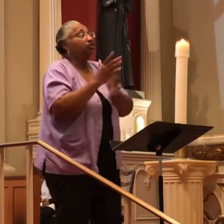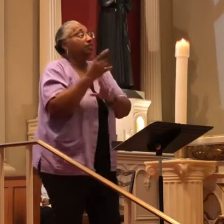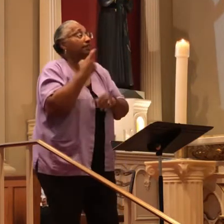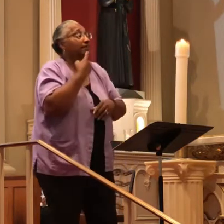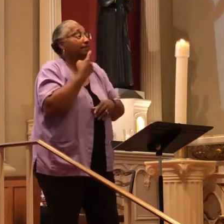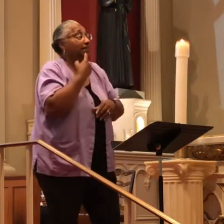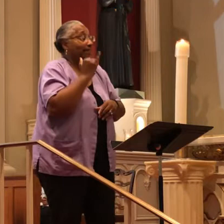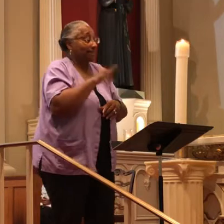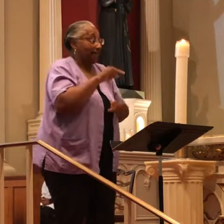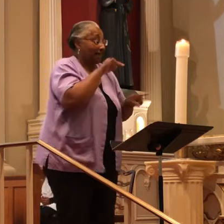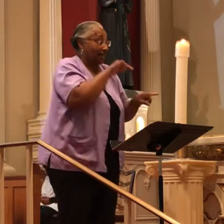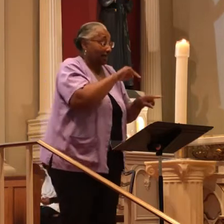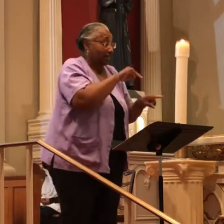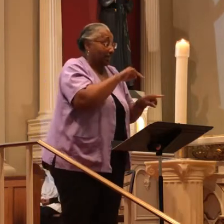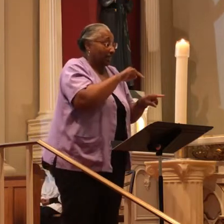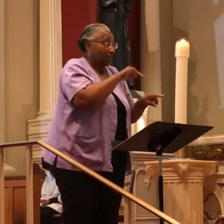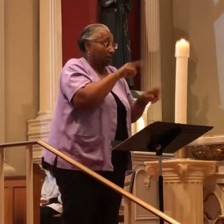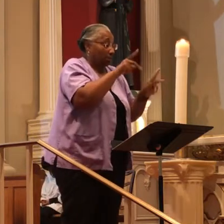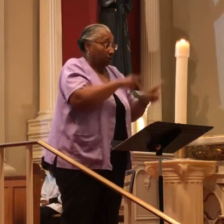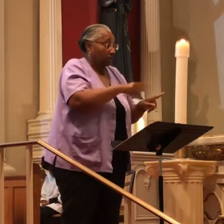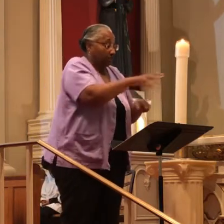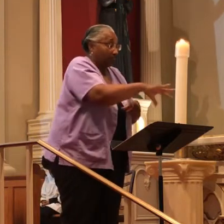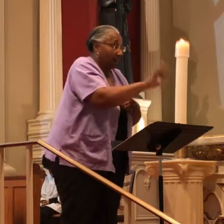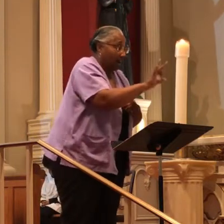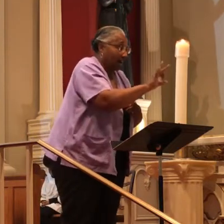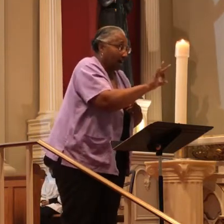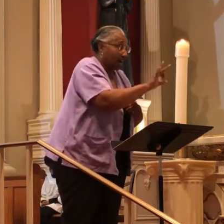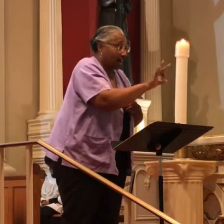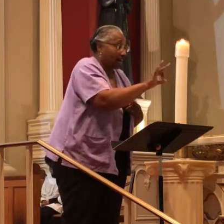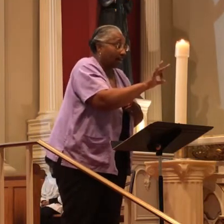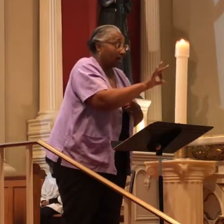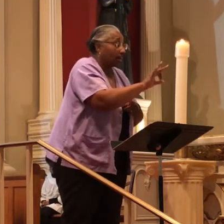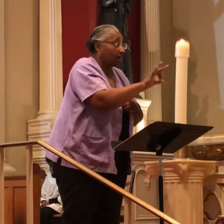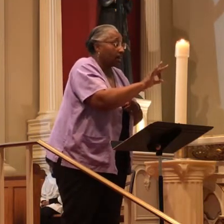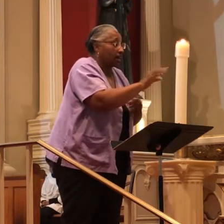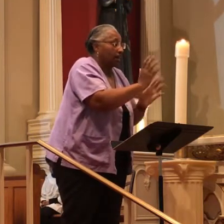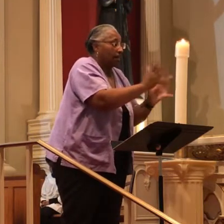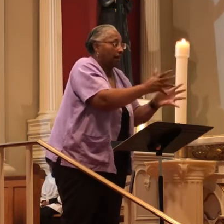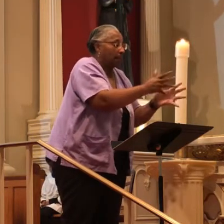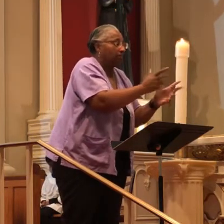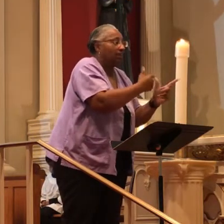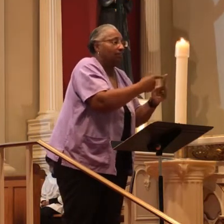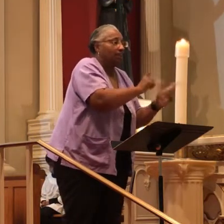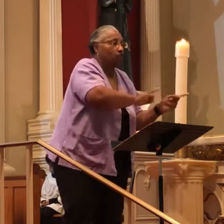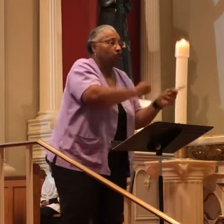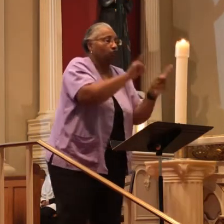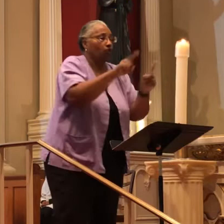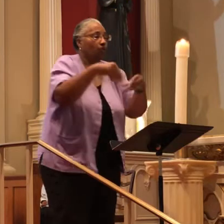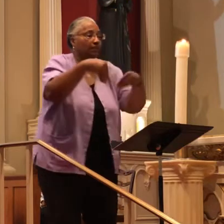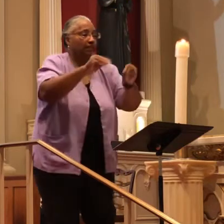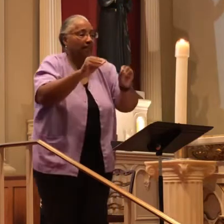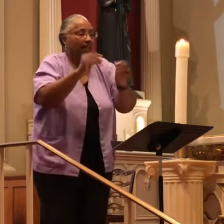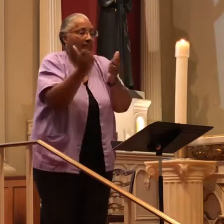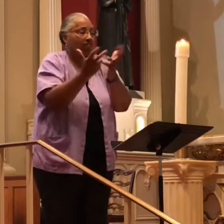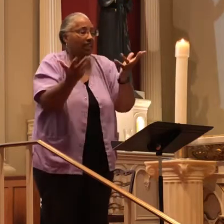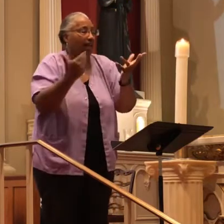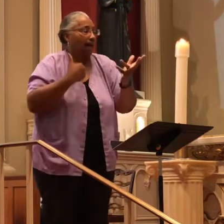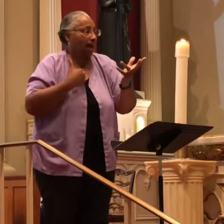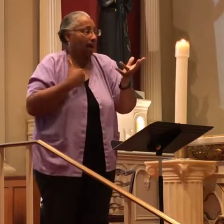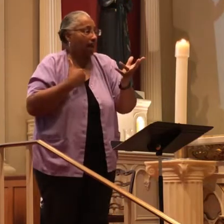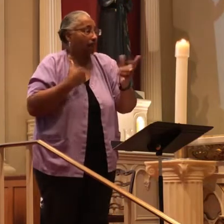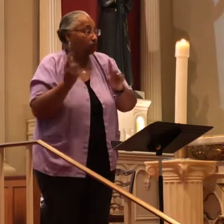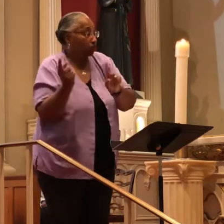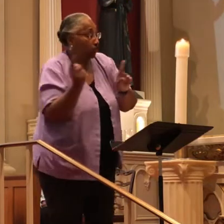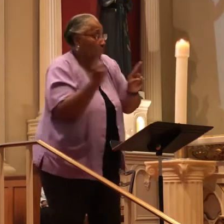he sold everything he had to be able to buy that field. He gave up everything. Why? Because the